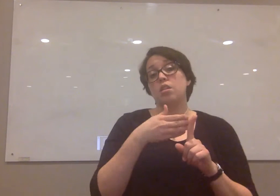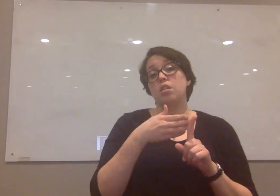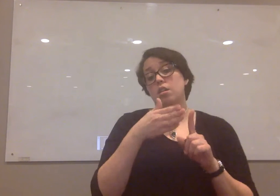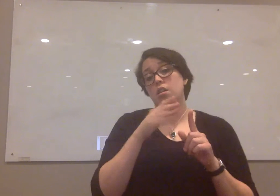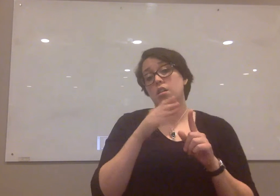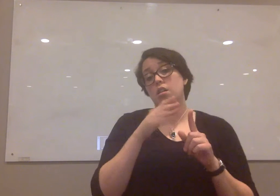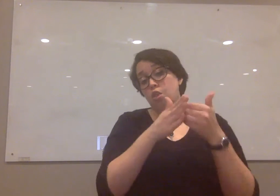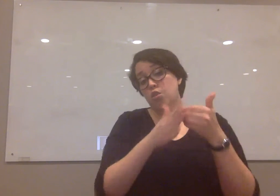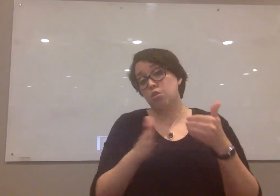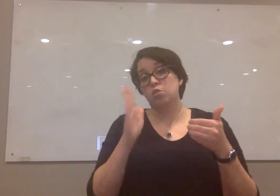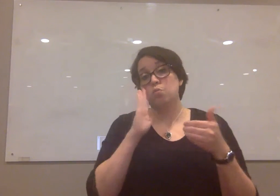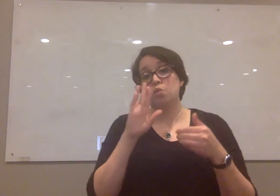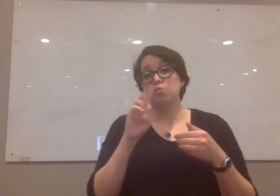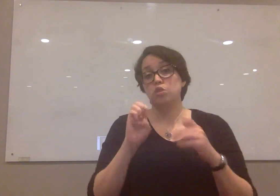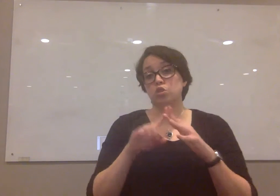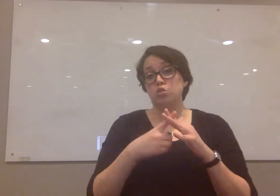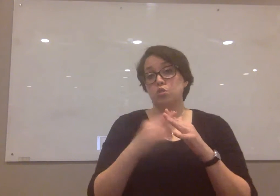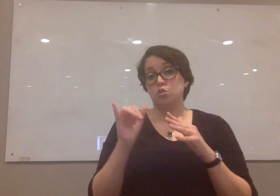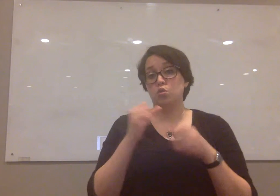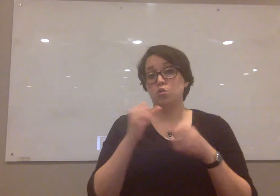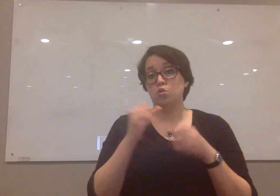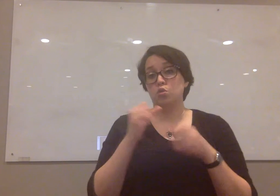that the stream is still connected.